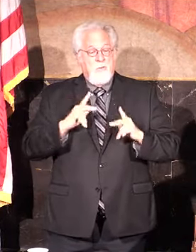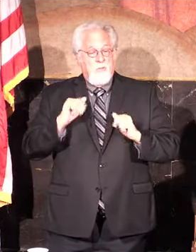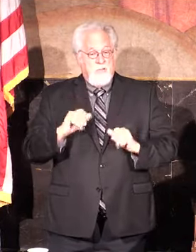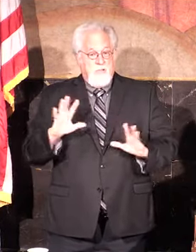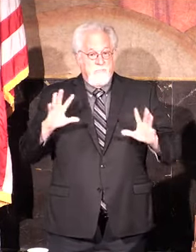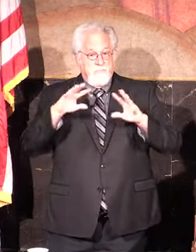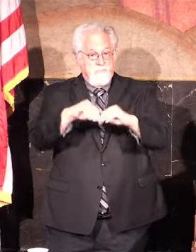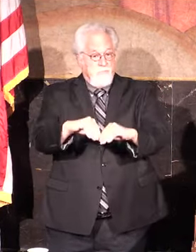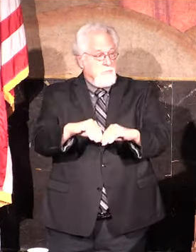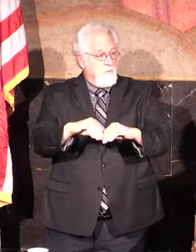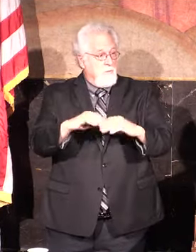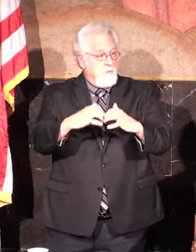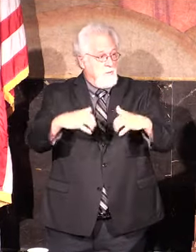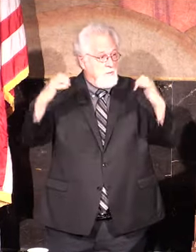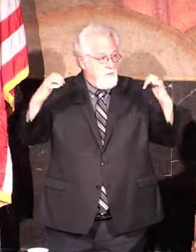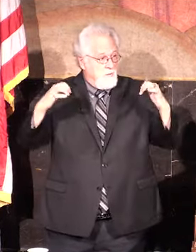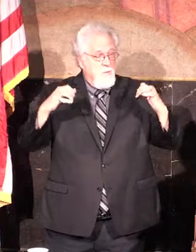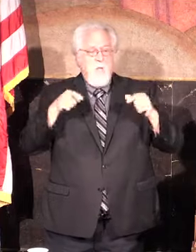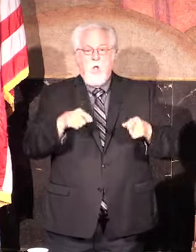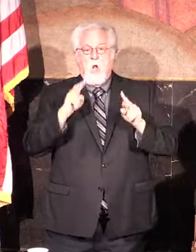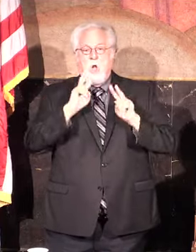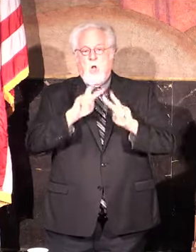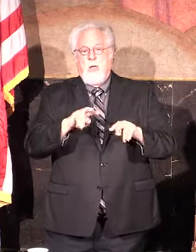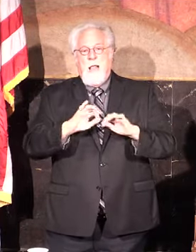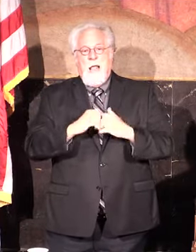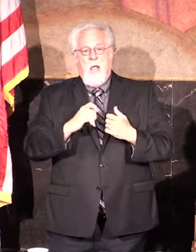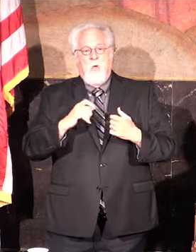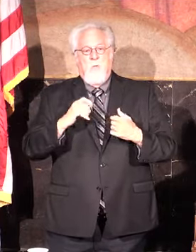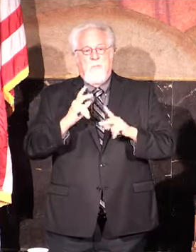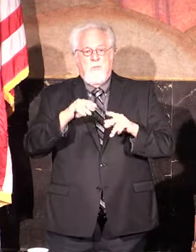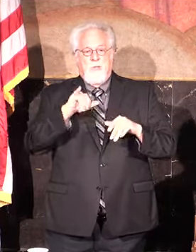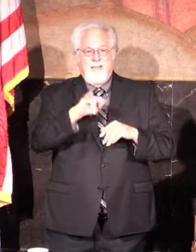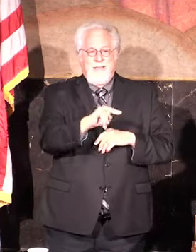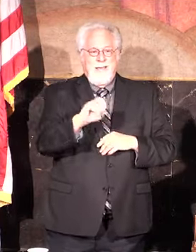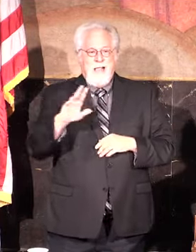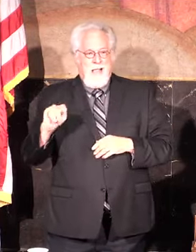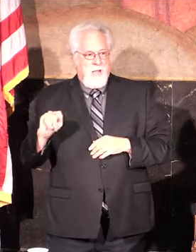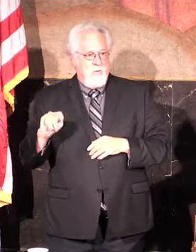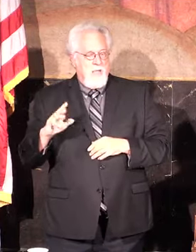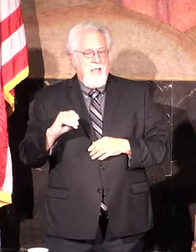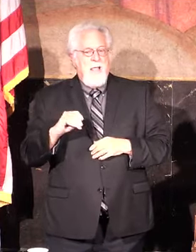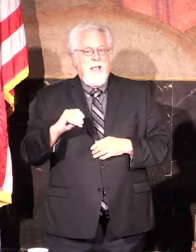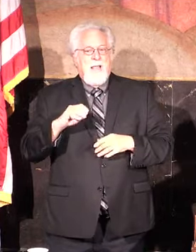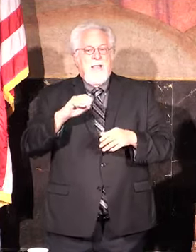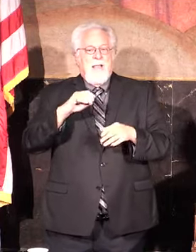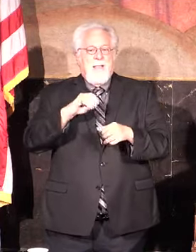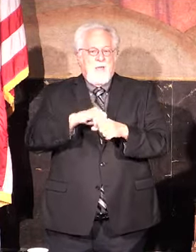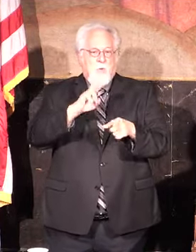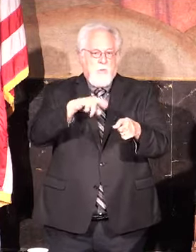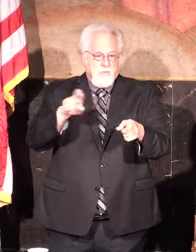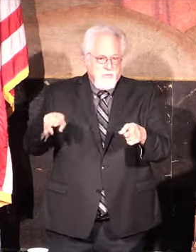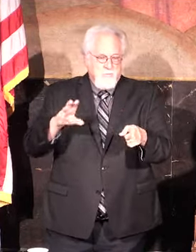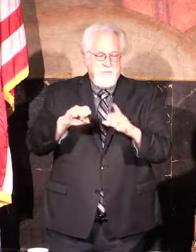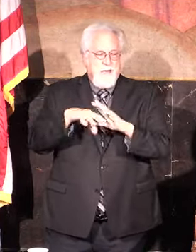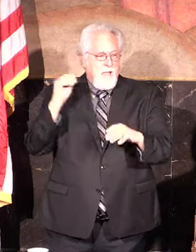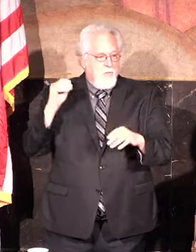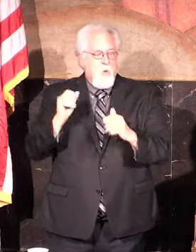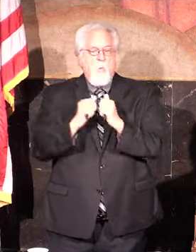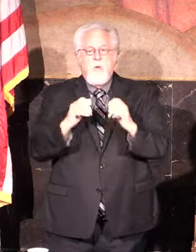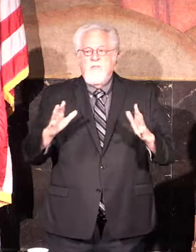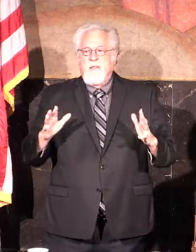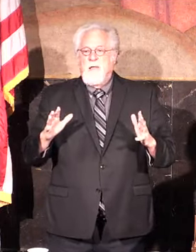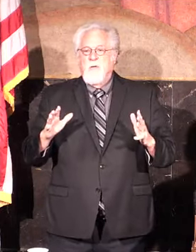put in the stands, they are looking at ways to get people in and out and into restrooms and out